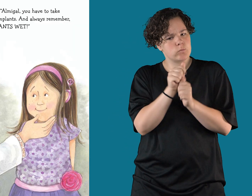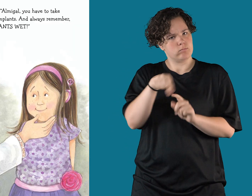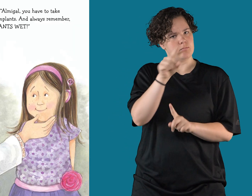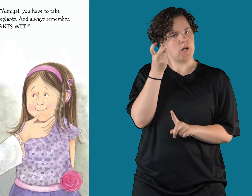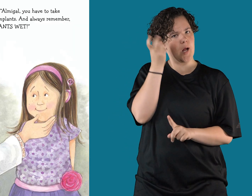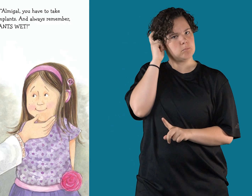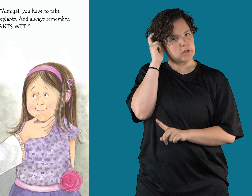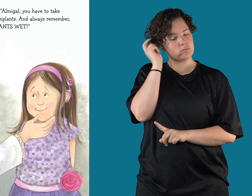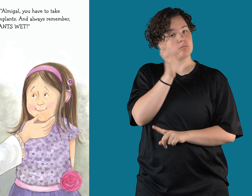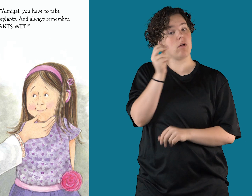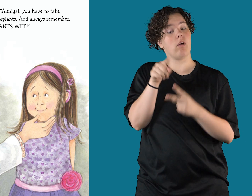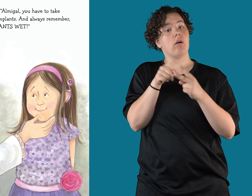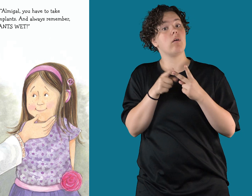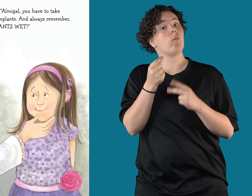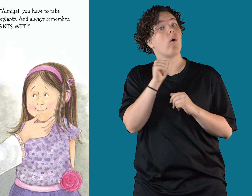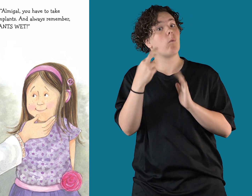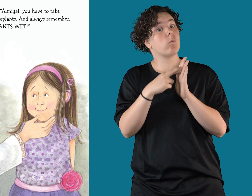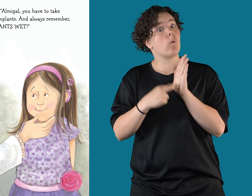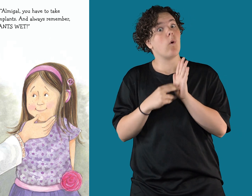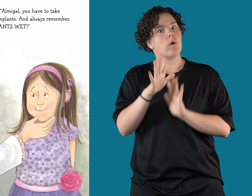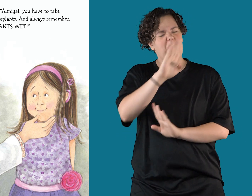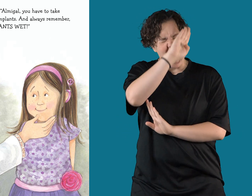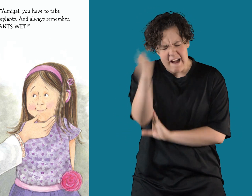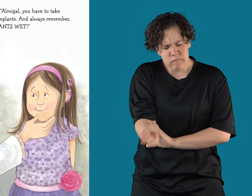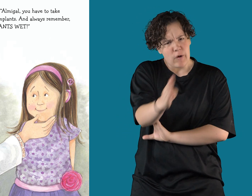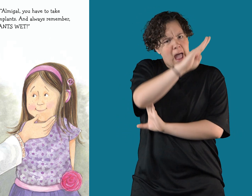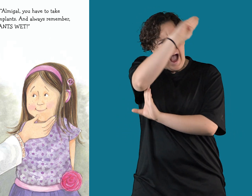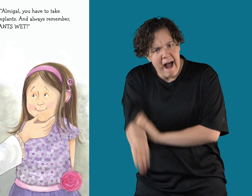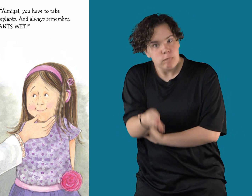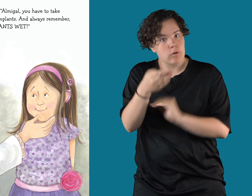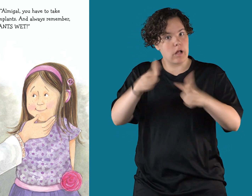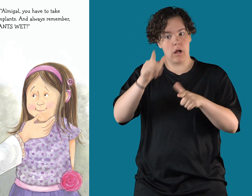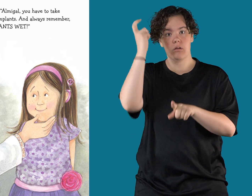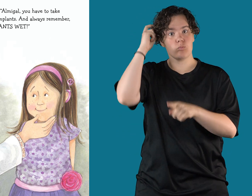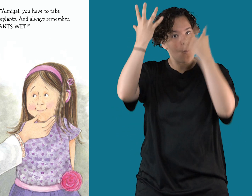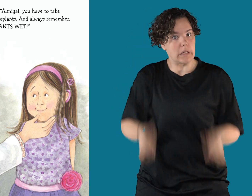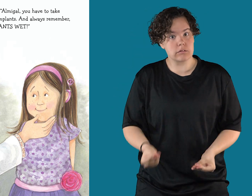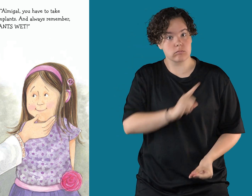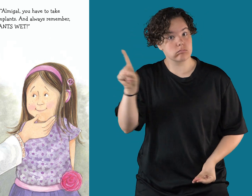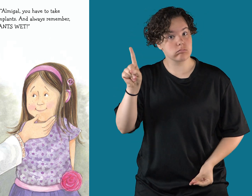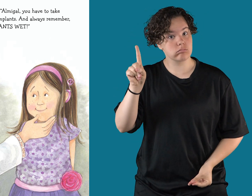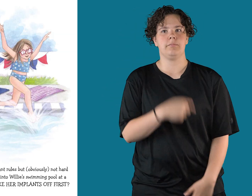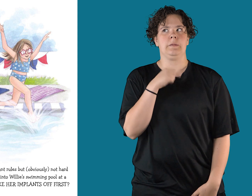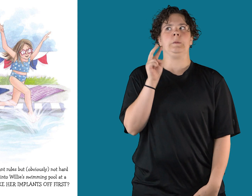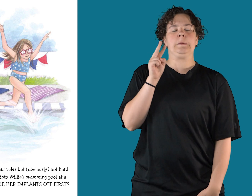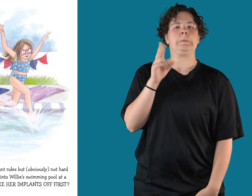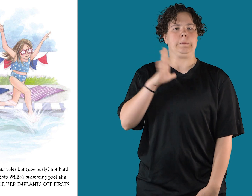take extra special care of your implants. And always remember, never get your implants